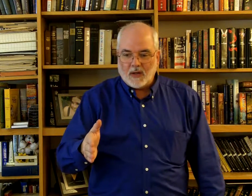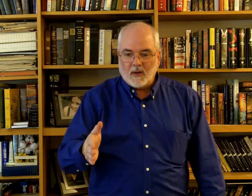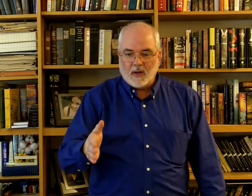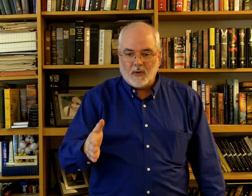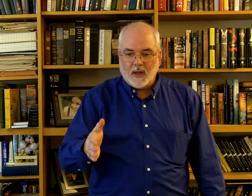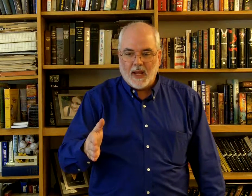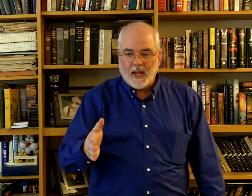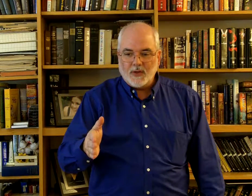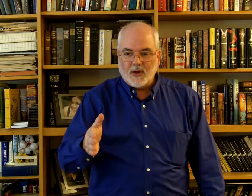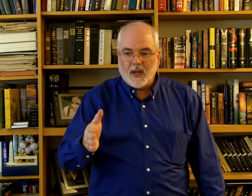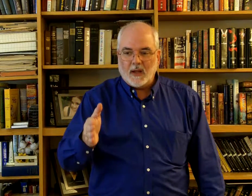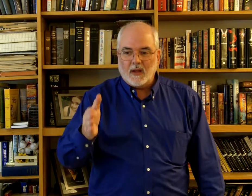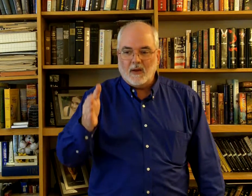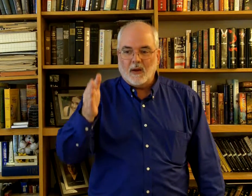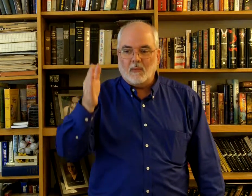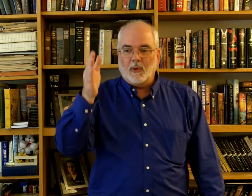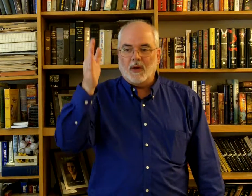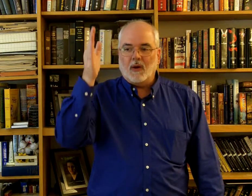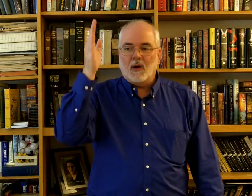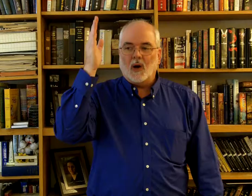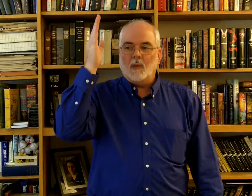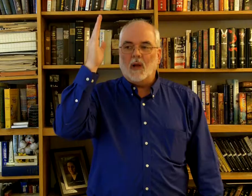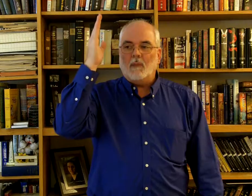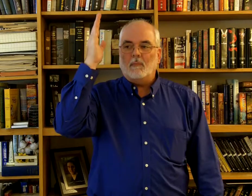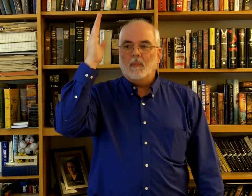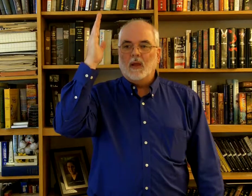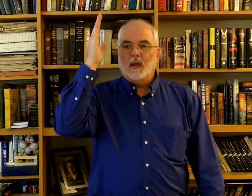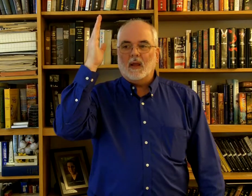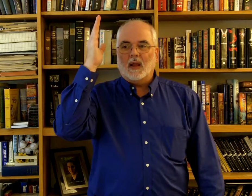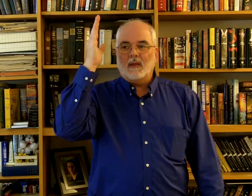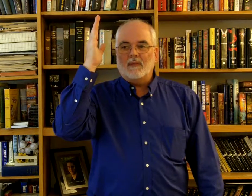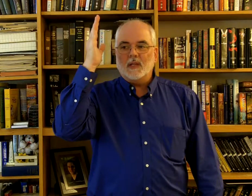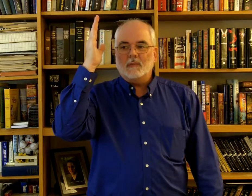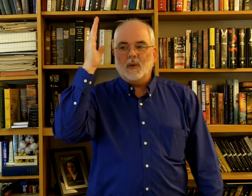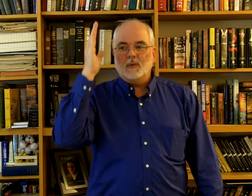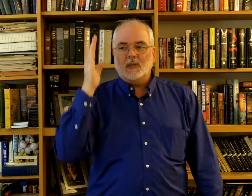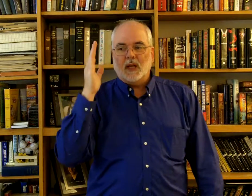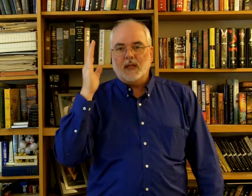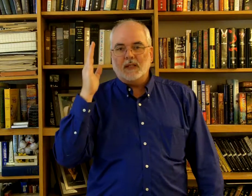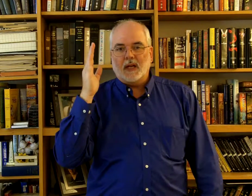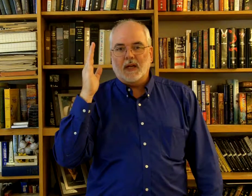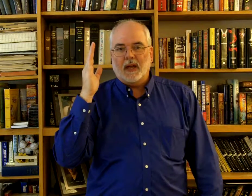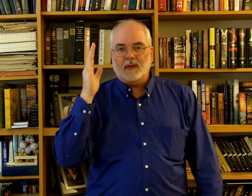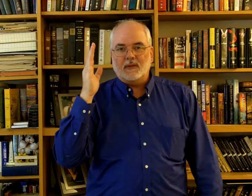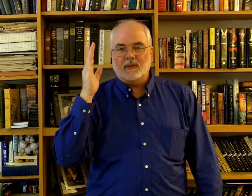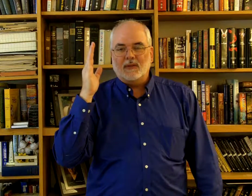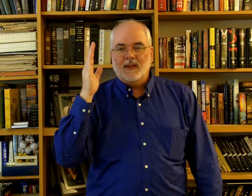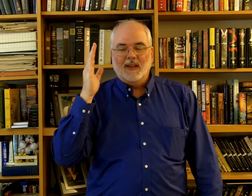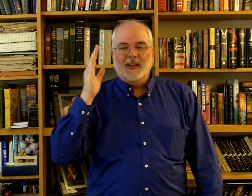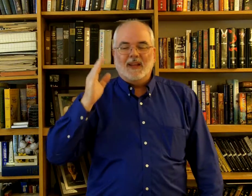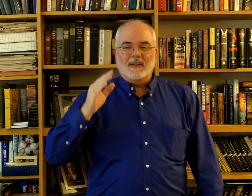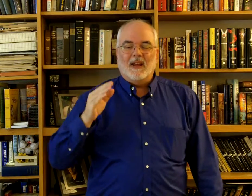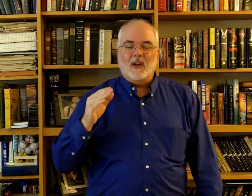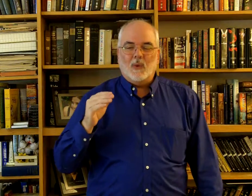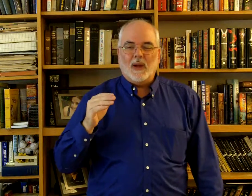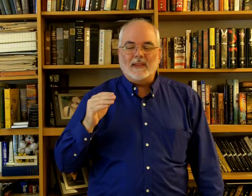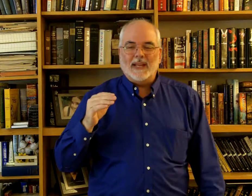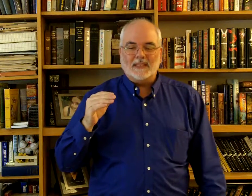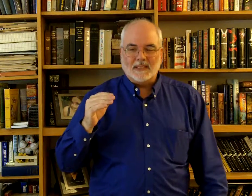you're going to do a handshake, you're going to bring your arm up like a fence post and set it down. not quite that